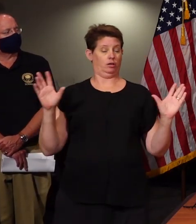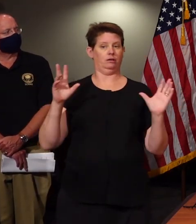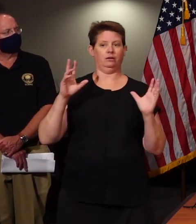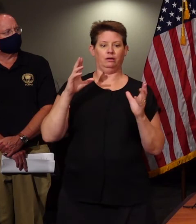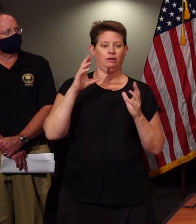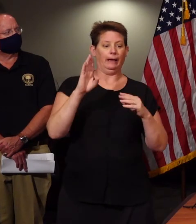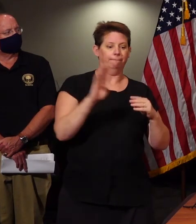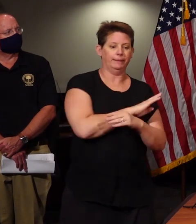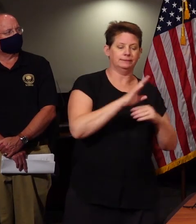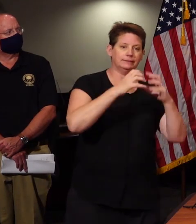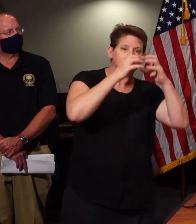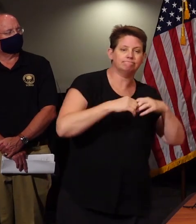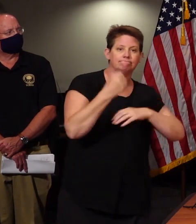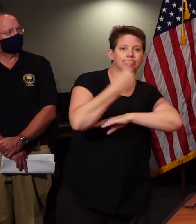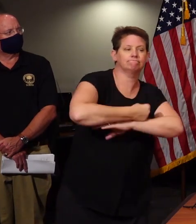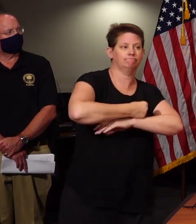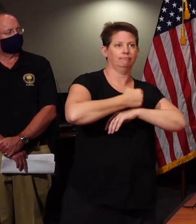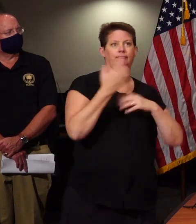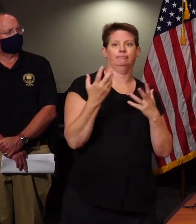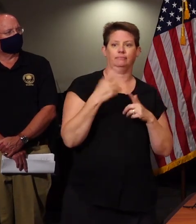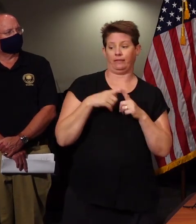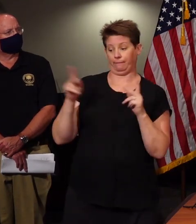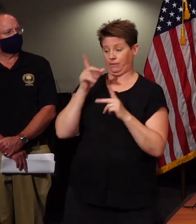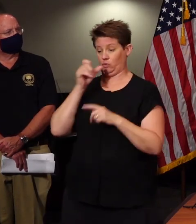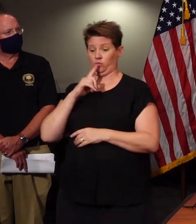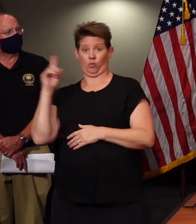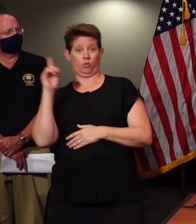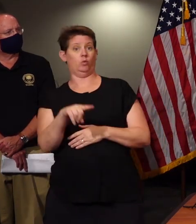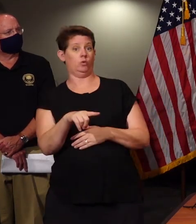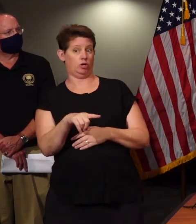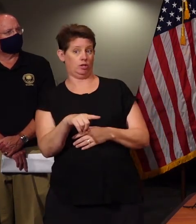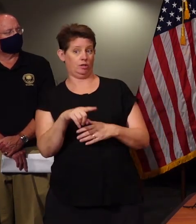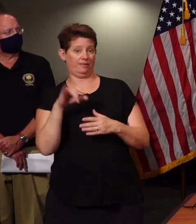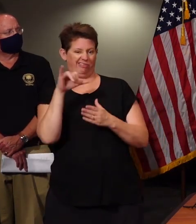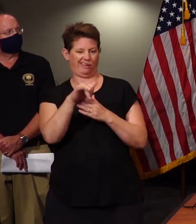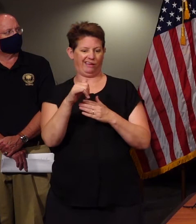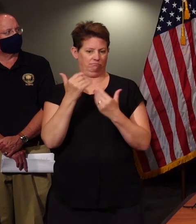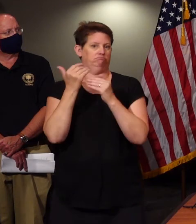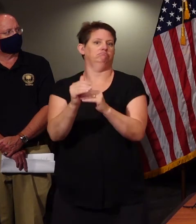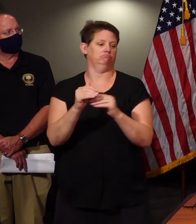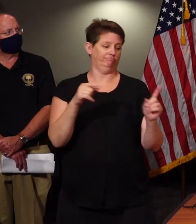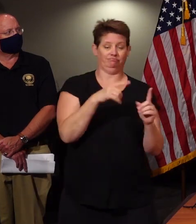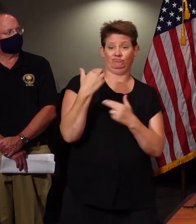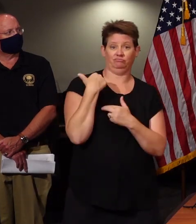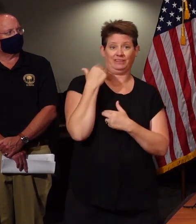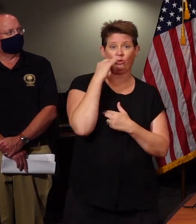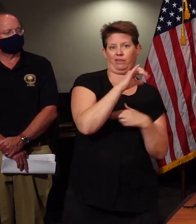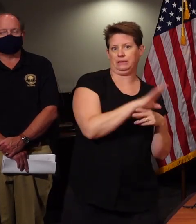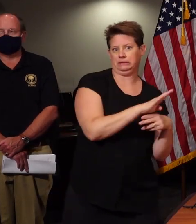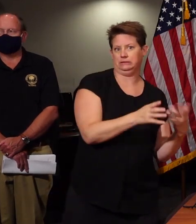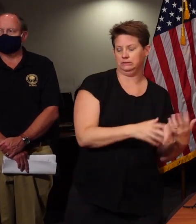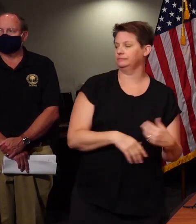of business or something happens, then those who have issued the prohibition are responsible financially and